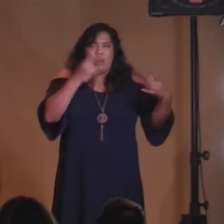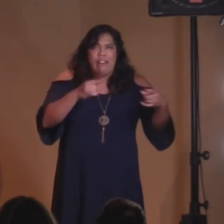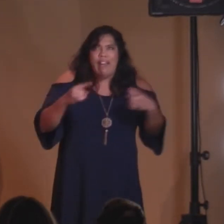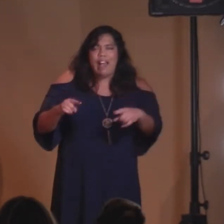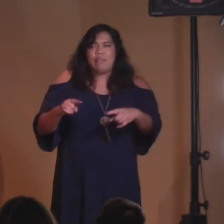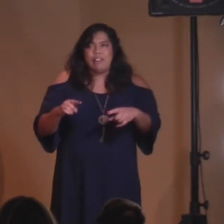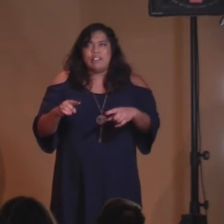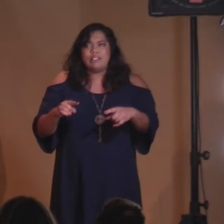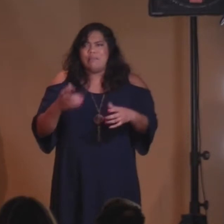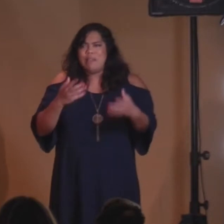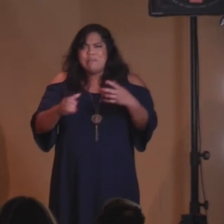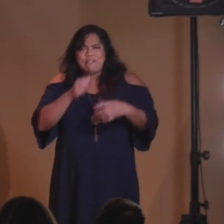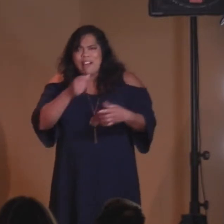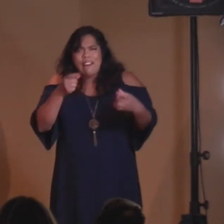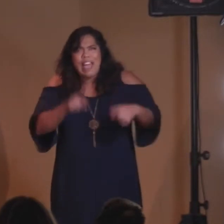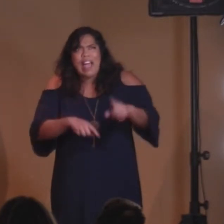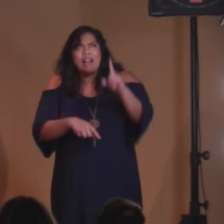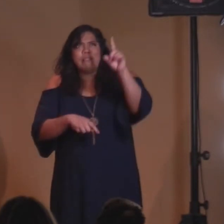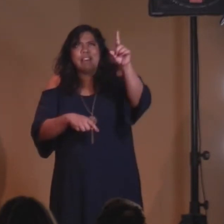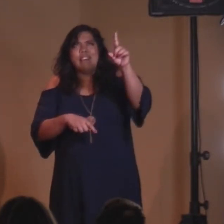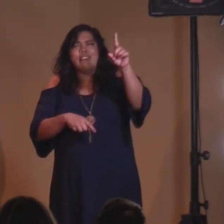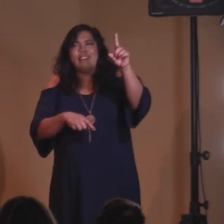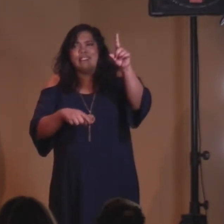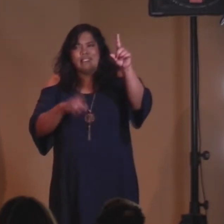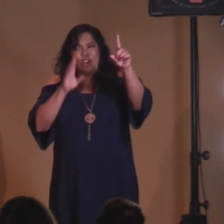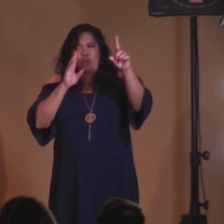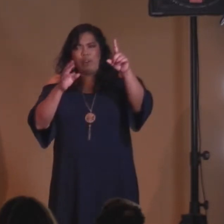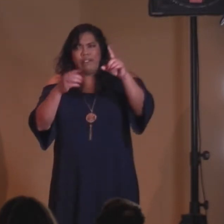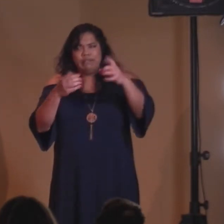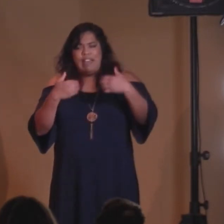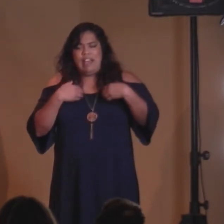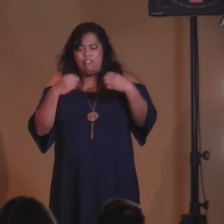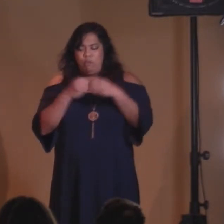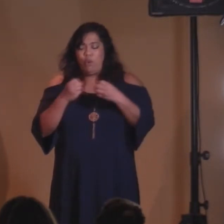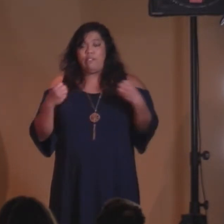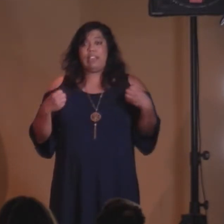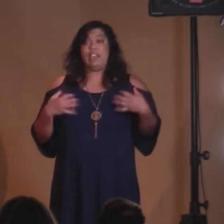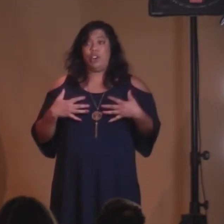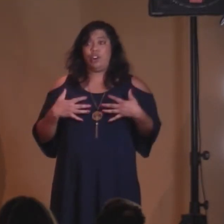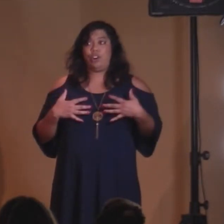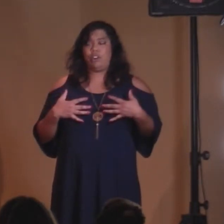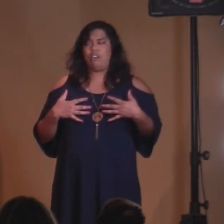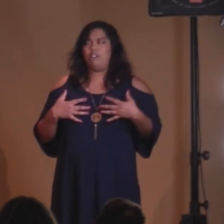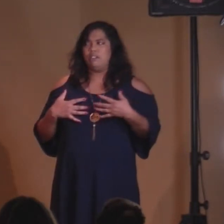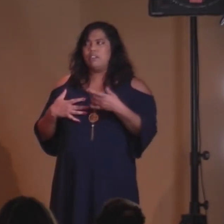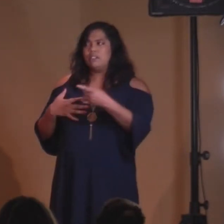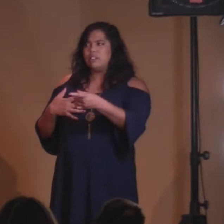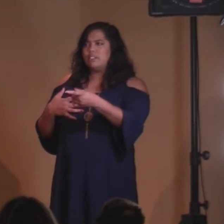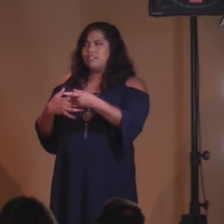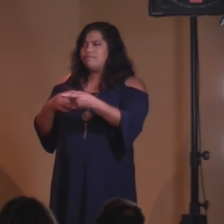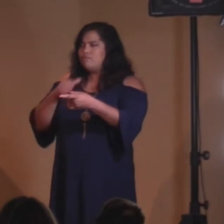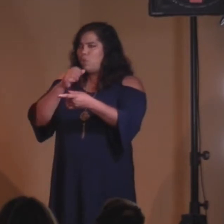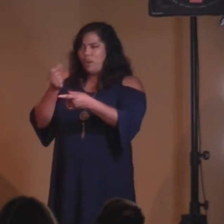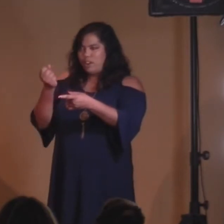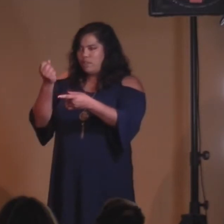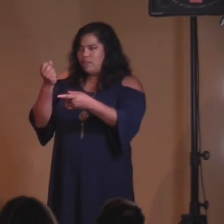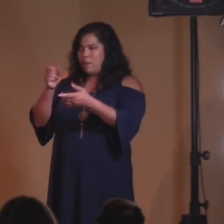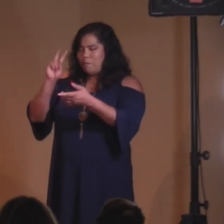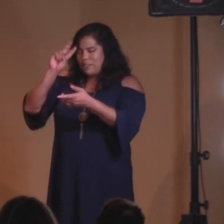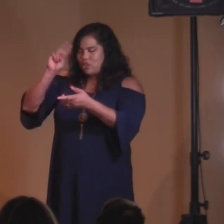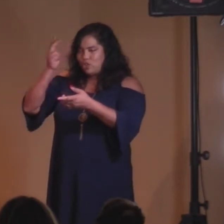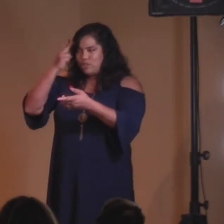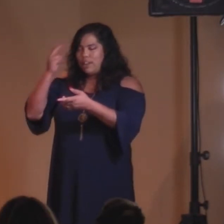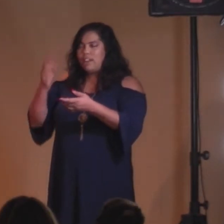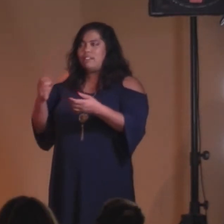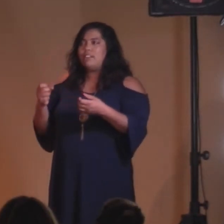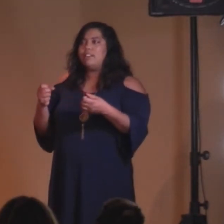exist. That is near insanity. Do not misunderstand me. Danger is very real. But fear is a choice.